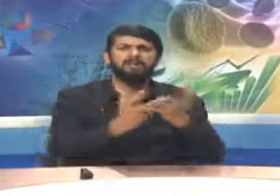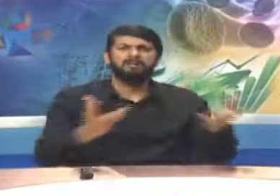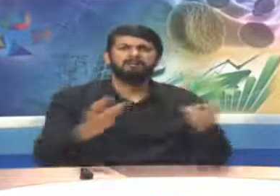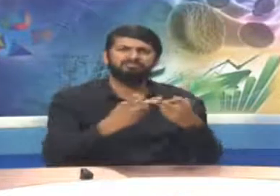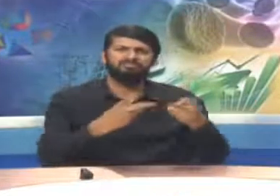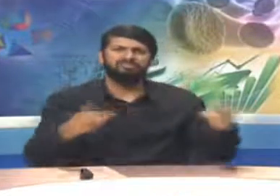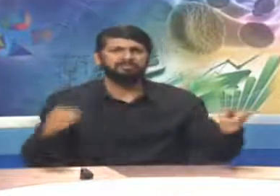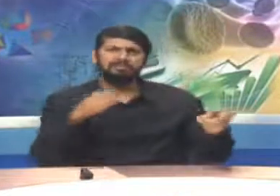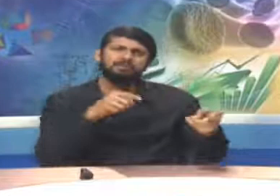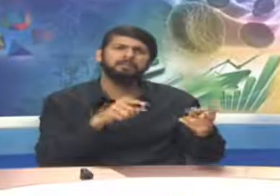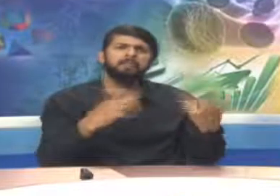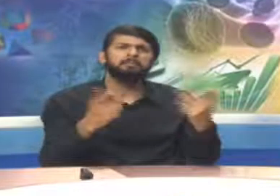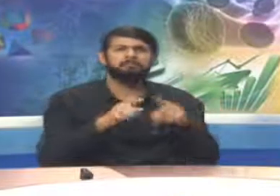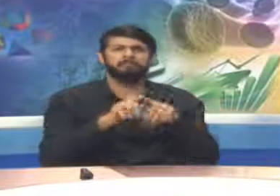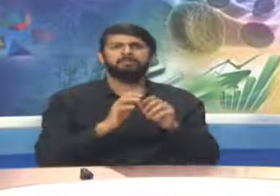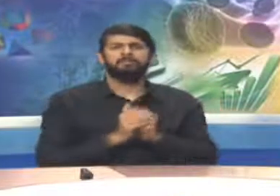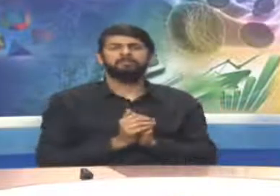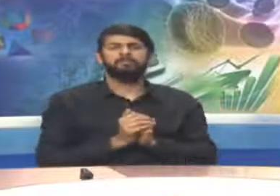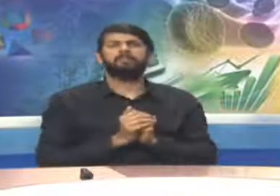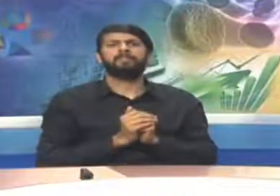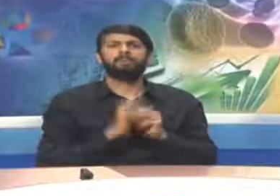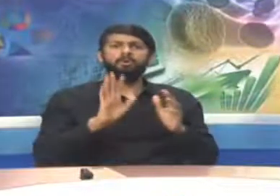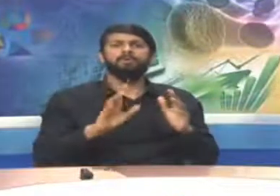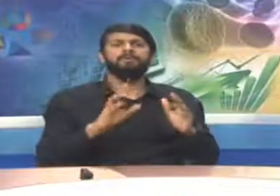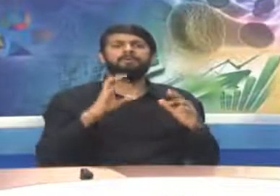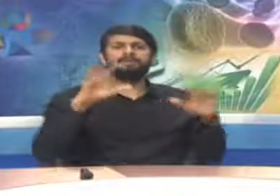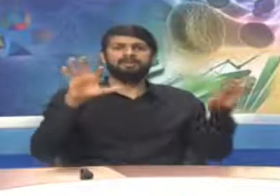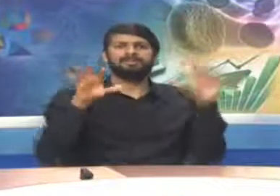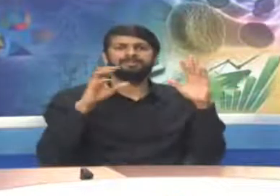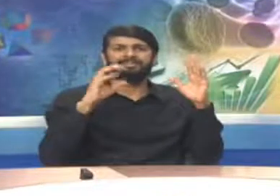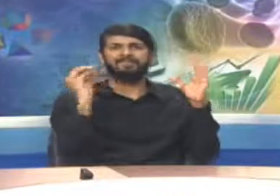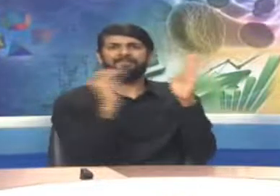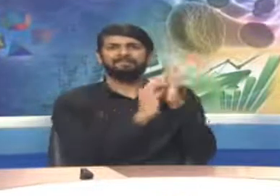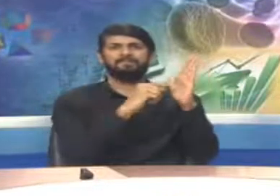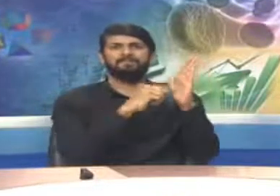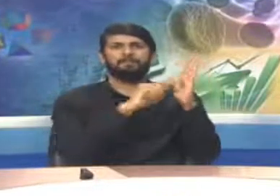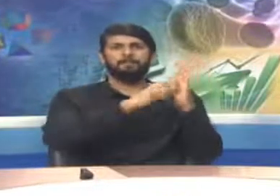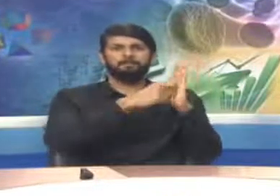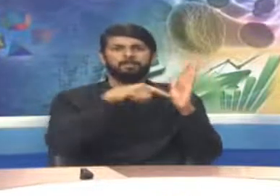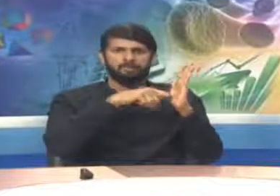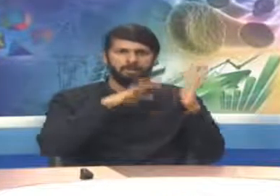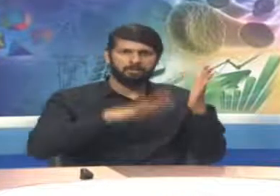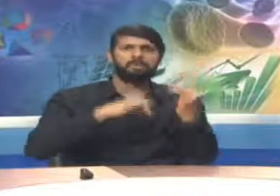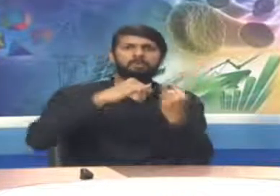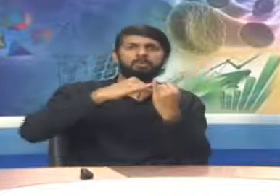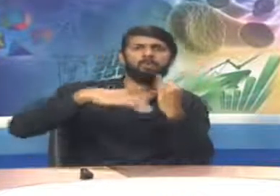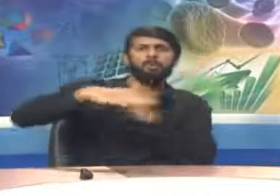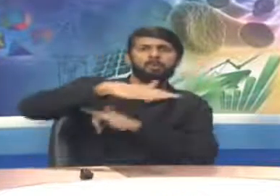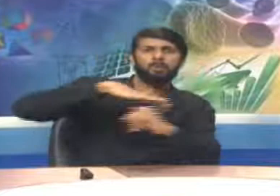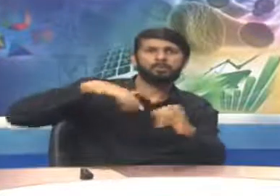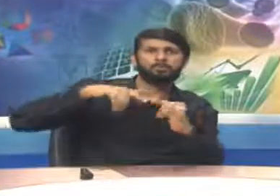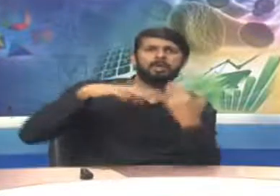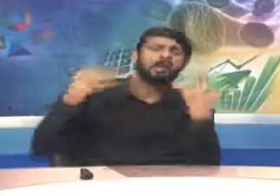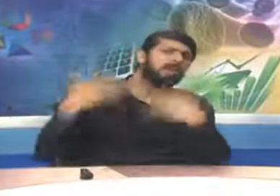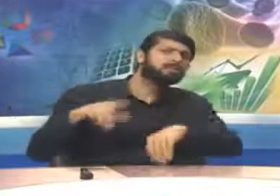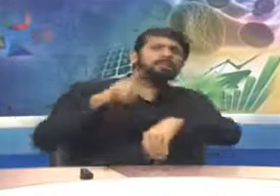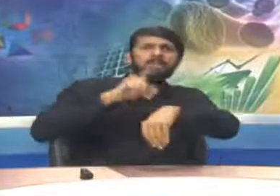Second is relations of production. It means constitute the